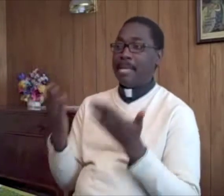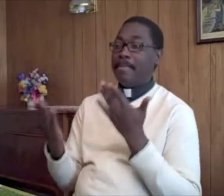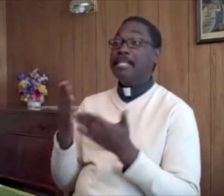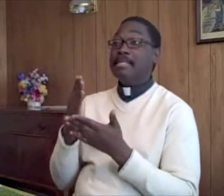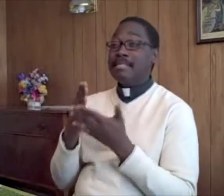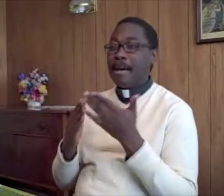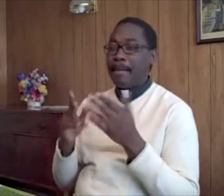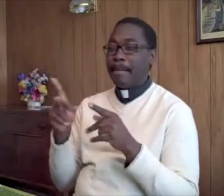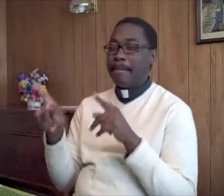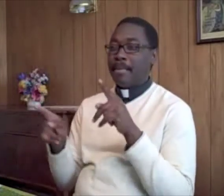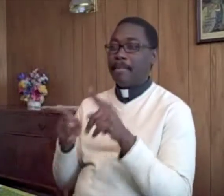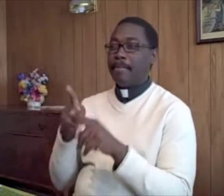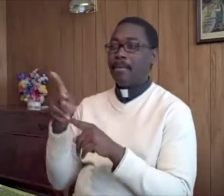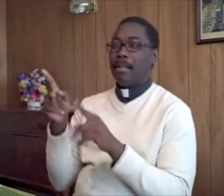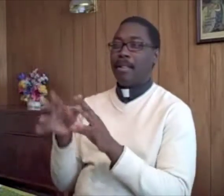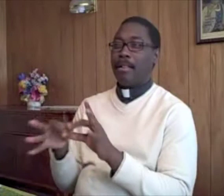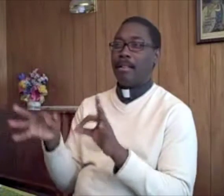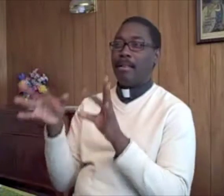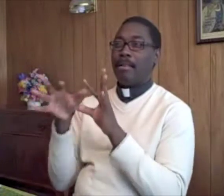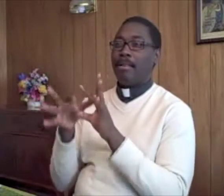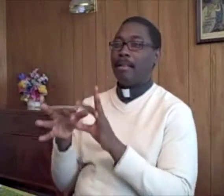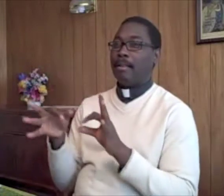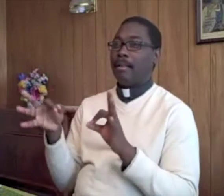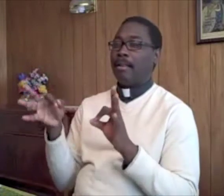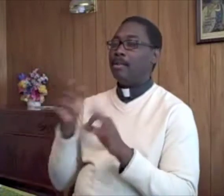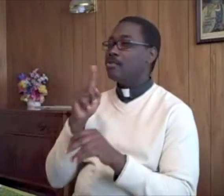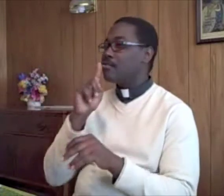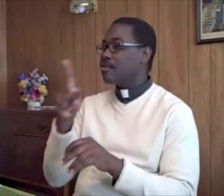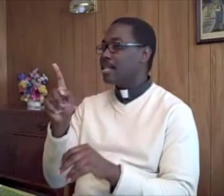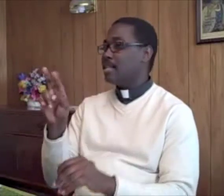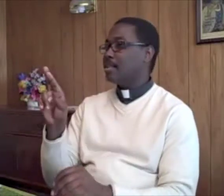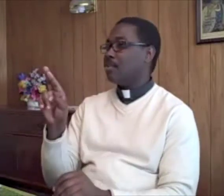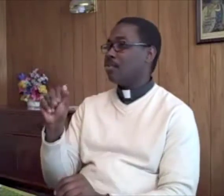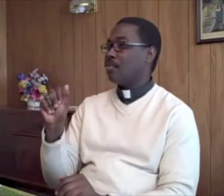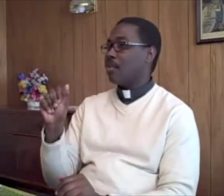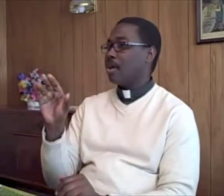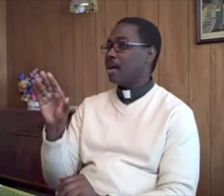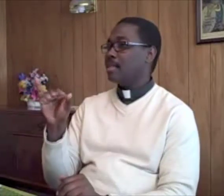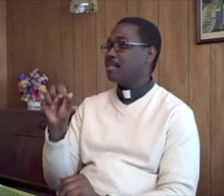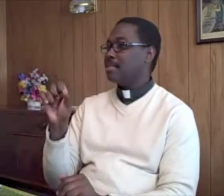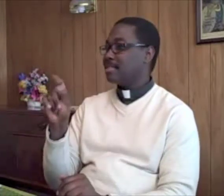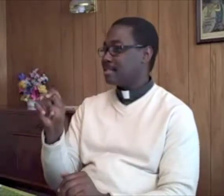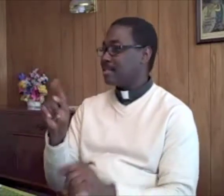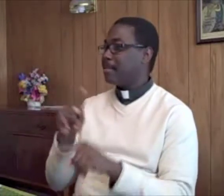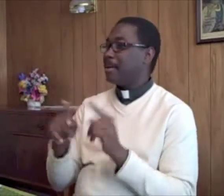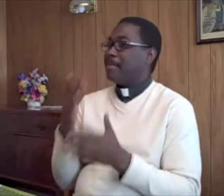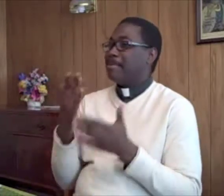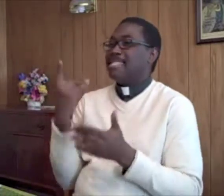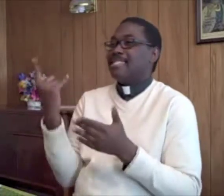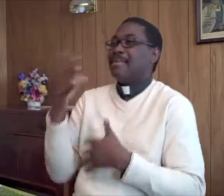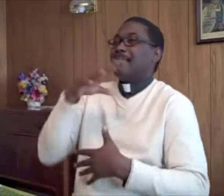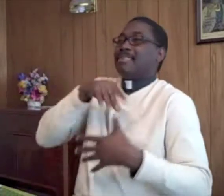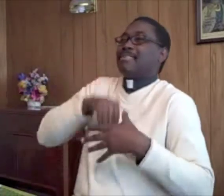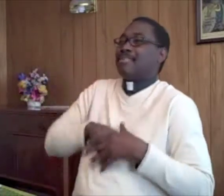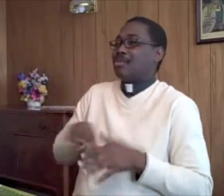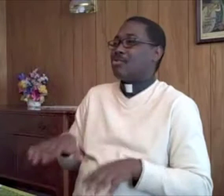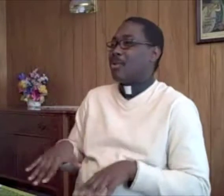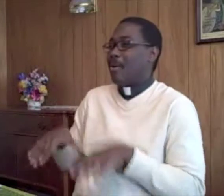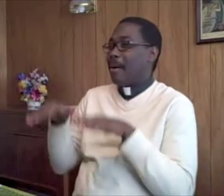So I think some people say some things that are racist, but I think those are deep-rooted inside them